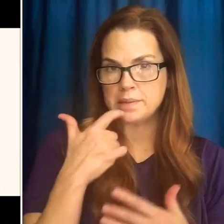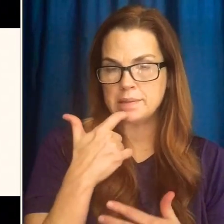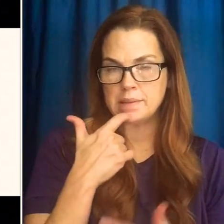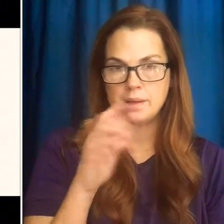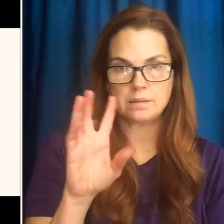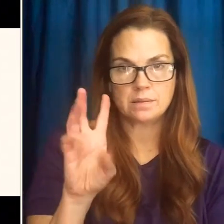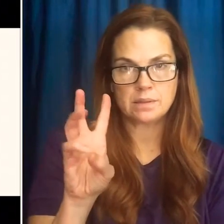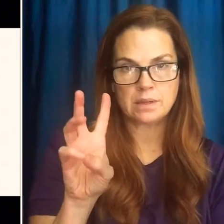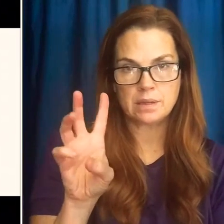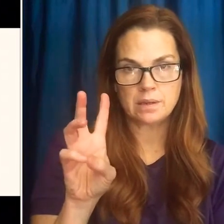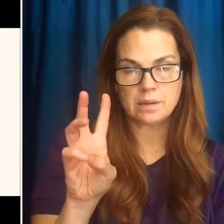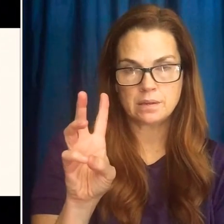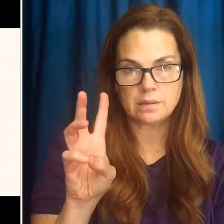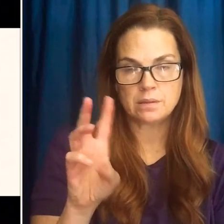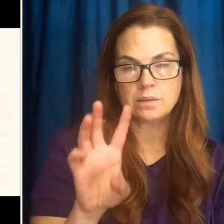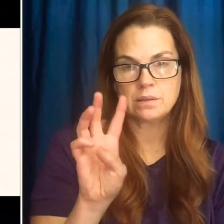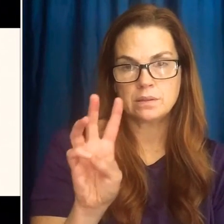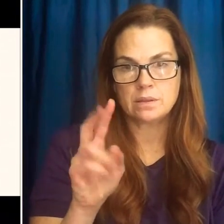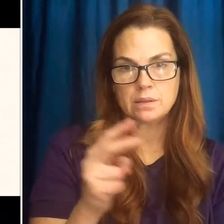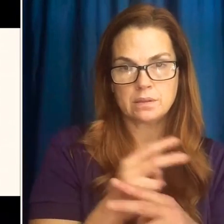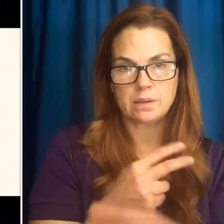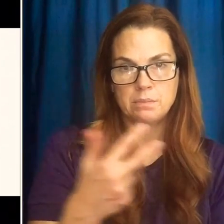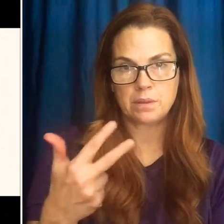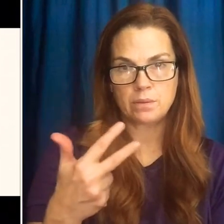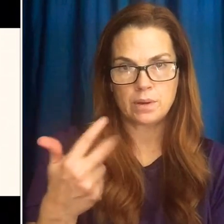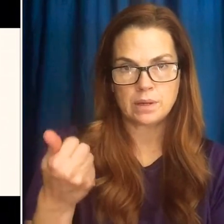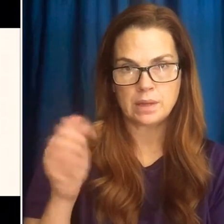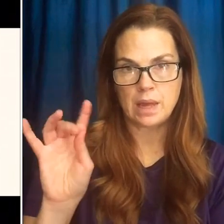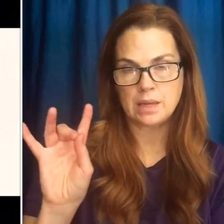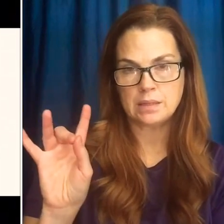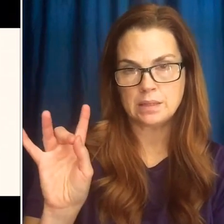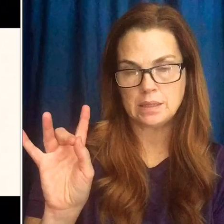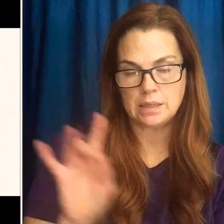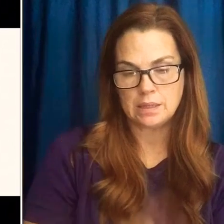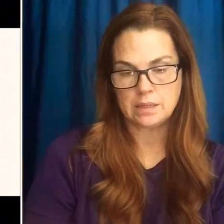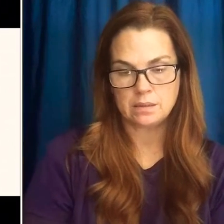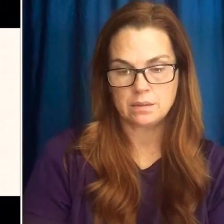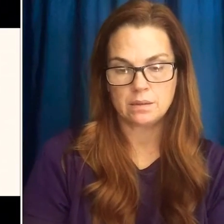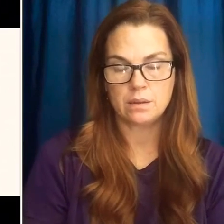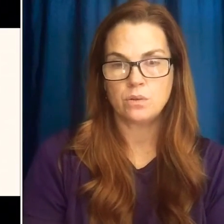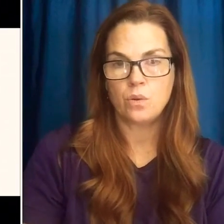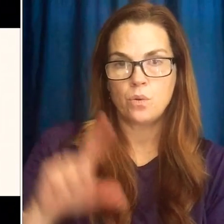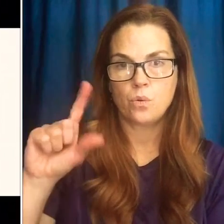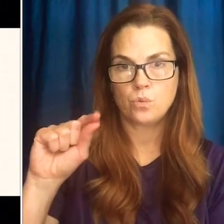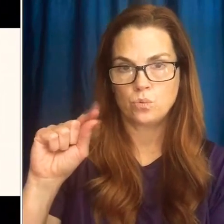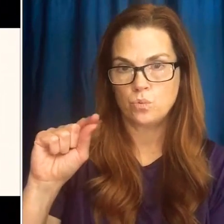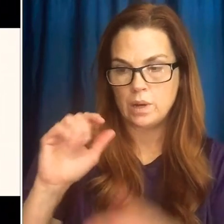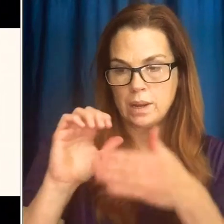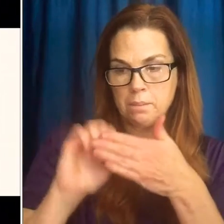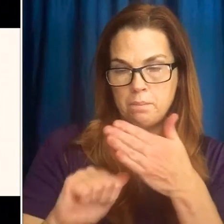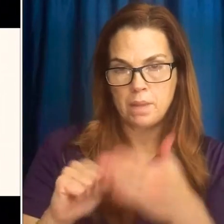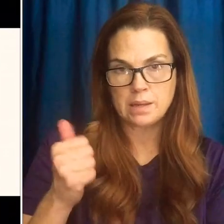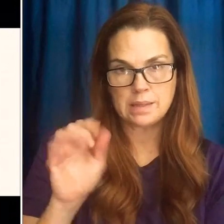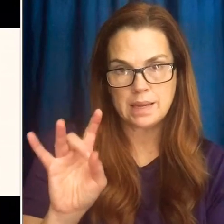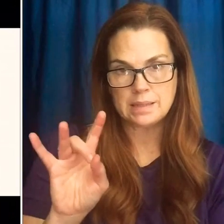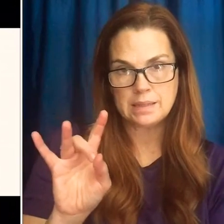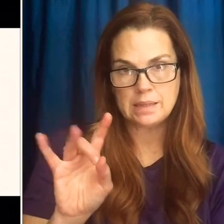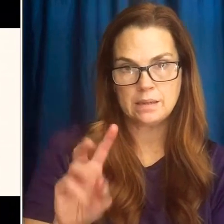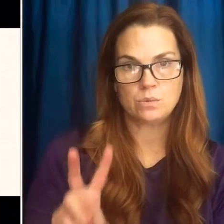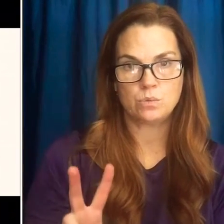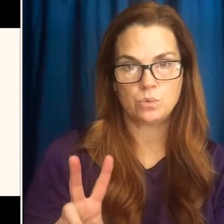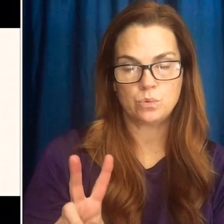18. 20 minus 18 is 2. 2 is less than